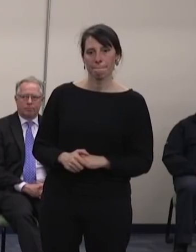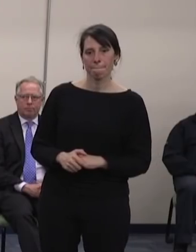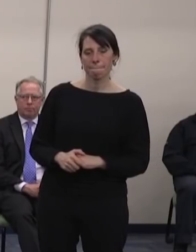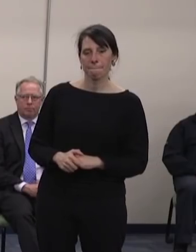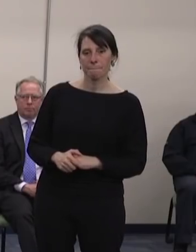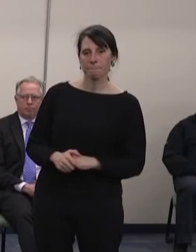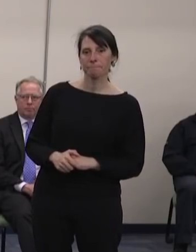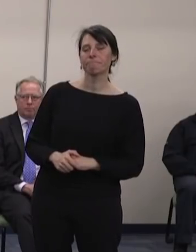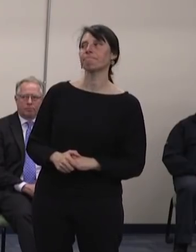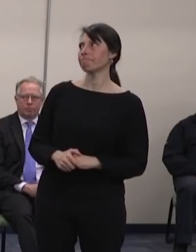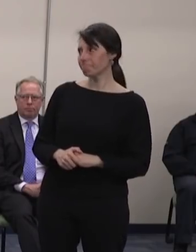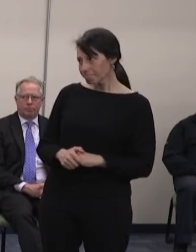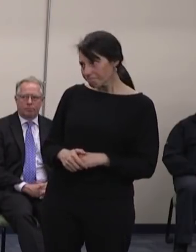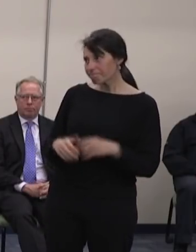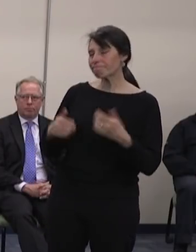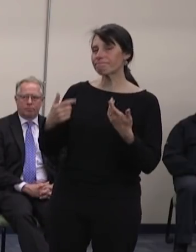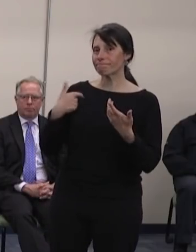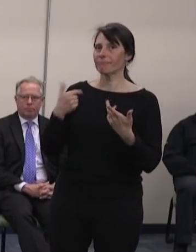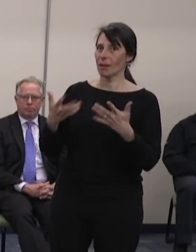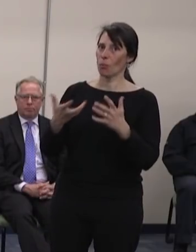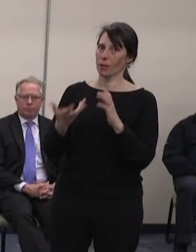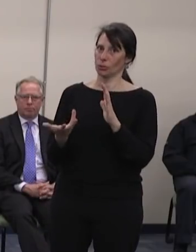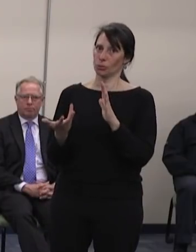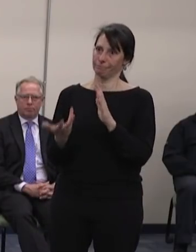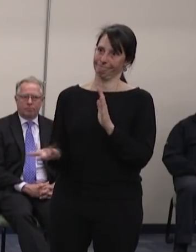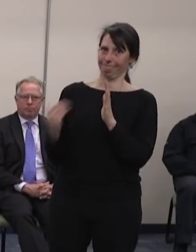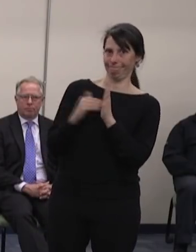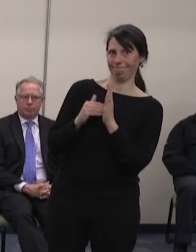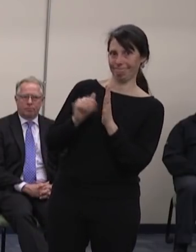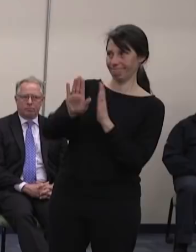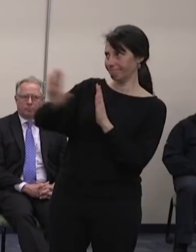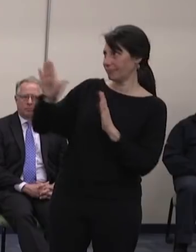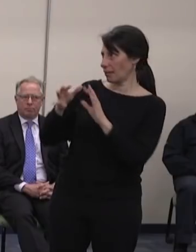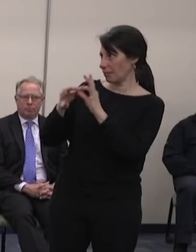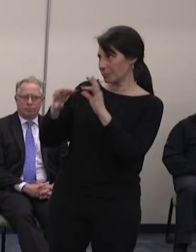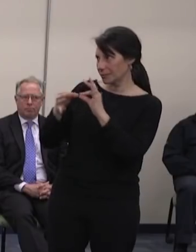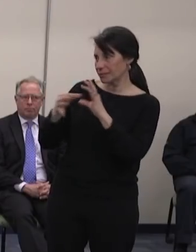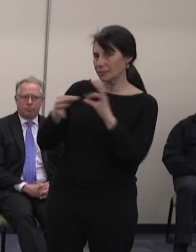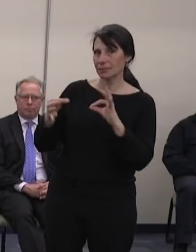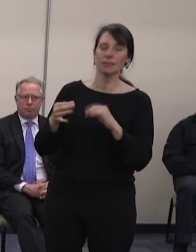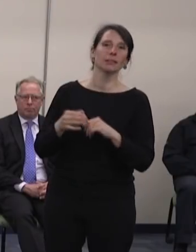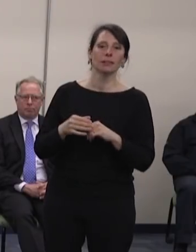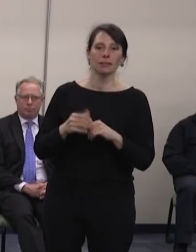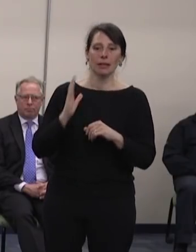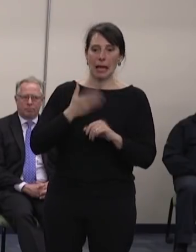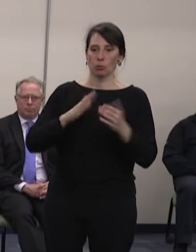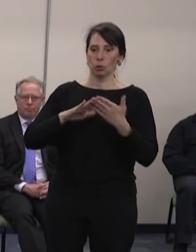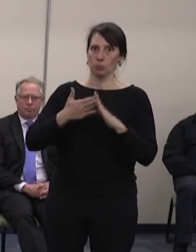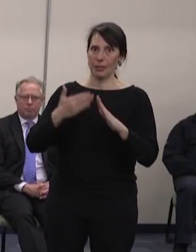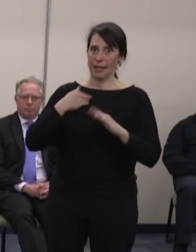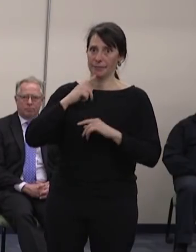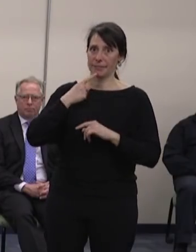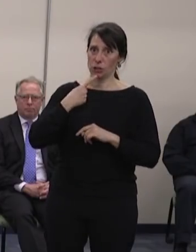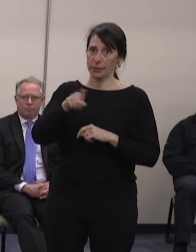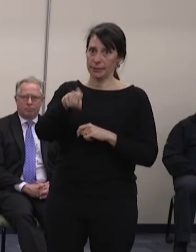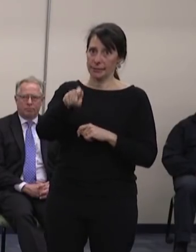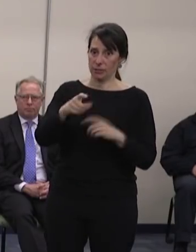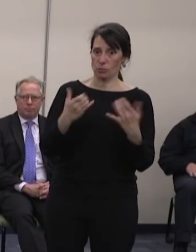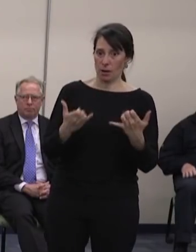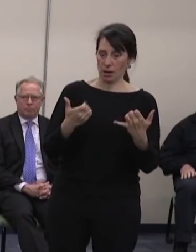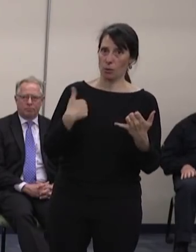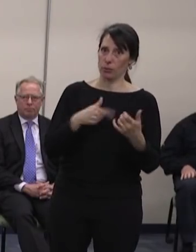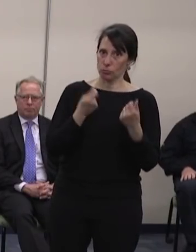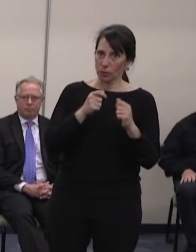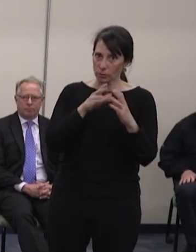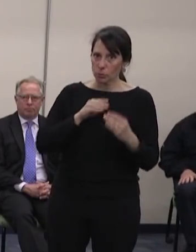To echo everybody who has spoken today, we continue to respond to the most urgent needs in our community while at the same